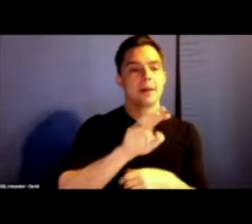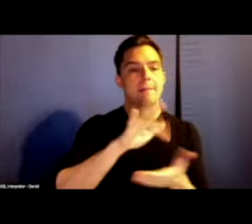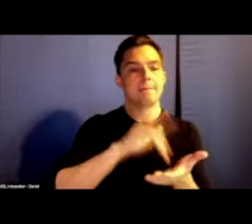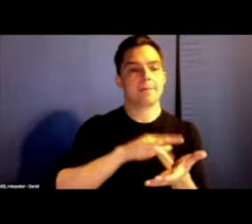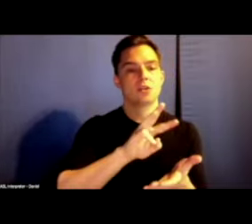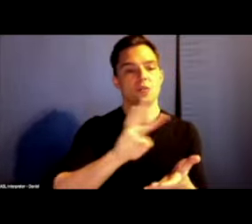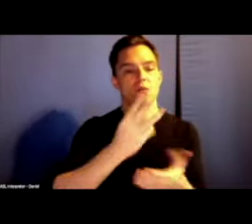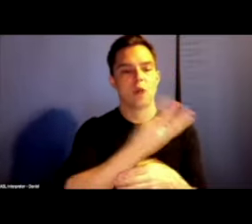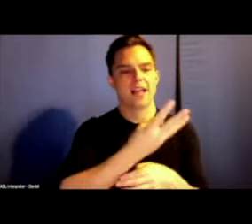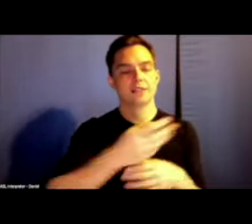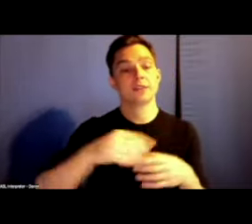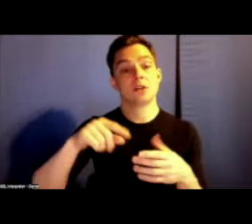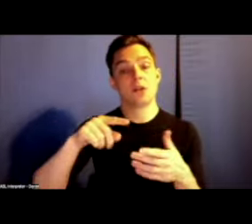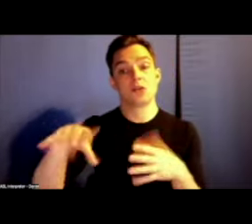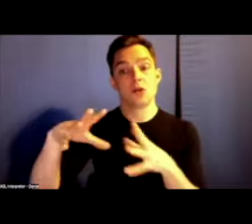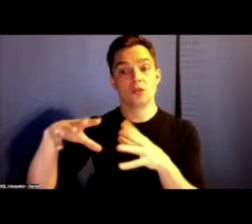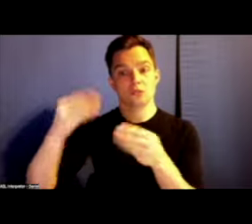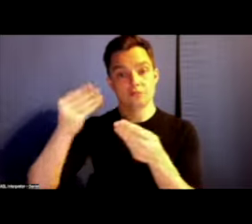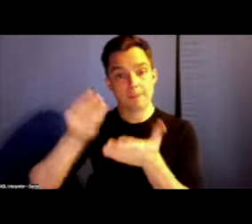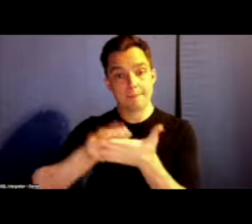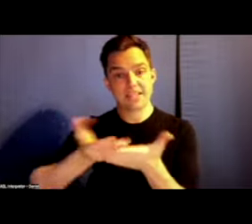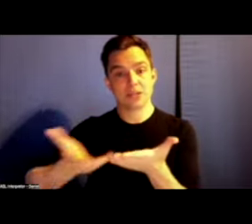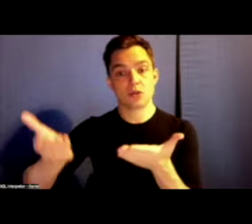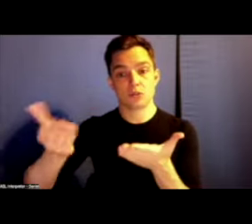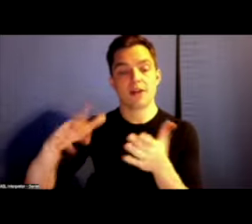those convenings are available at